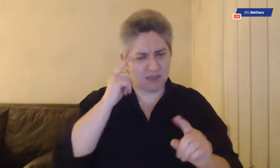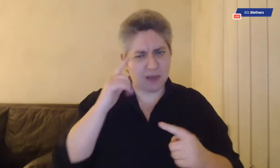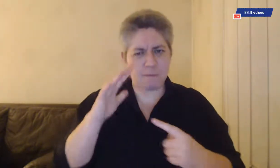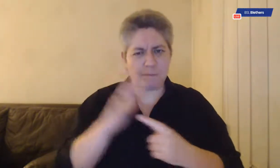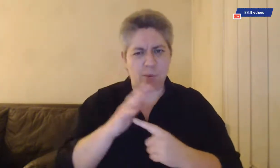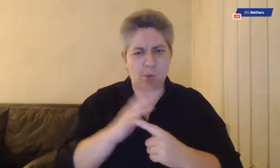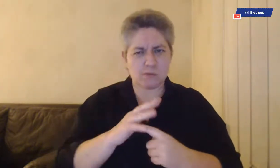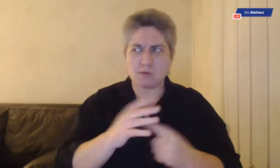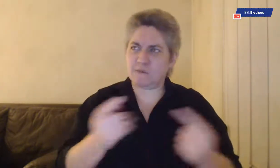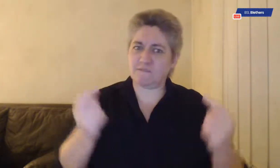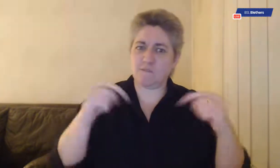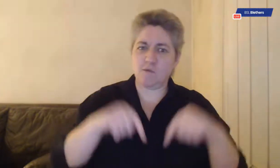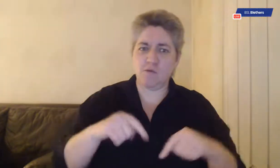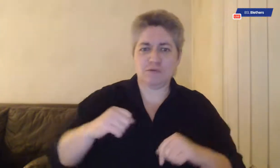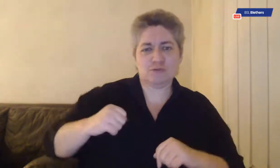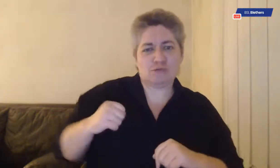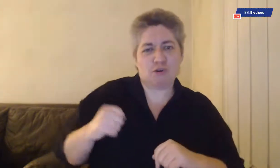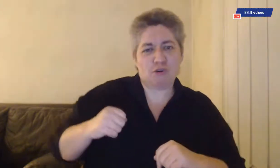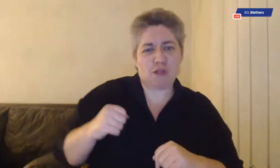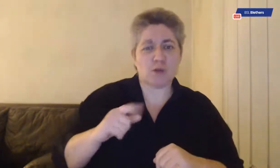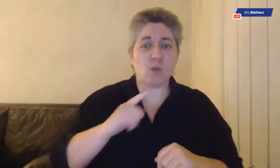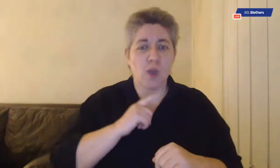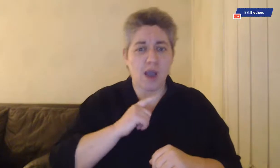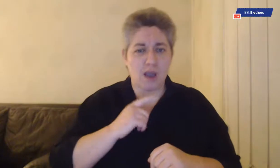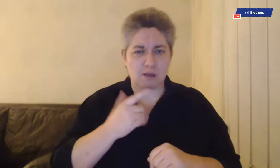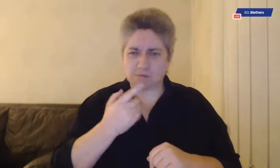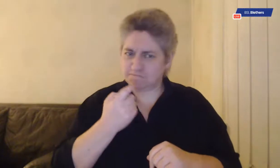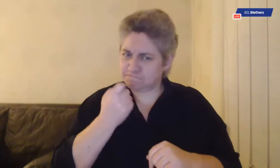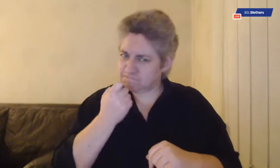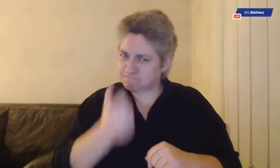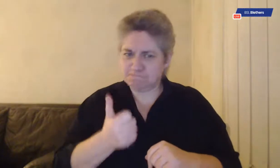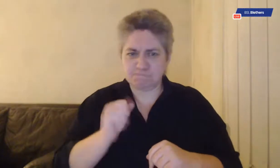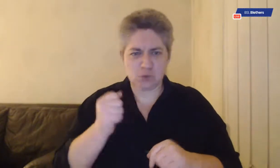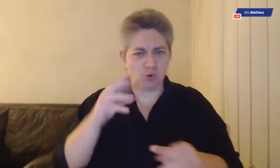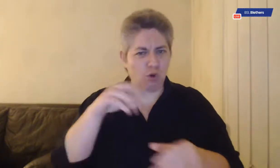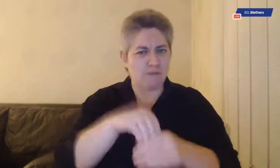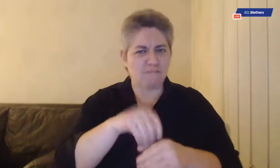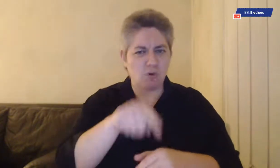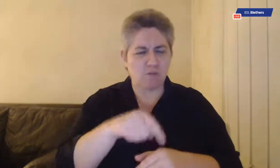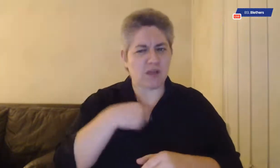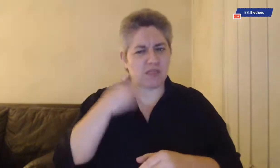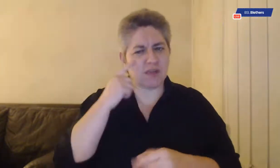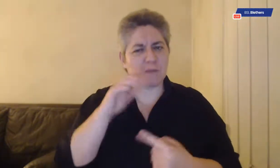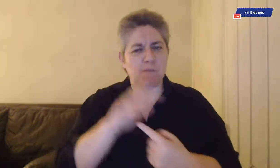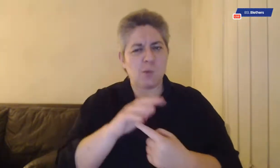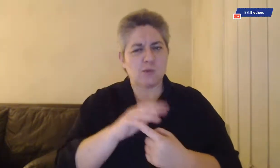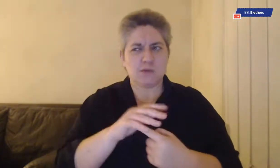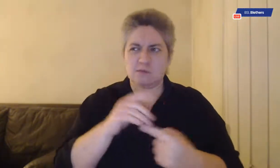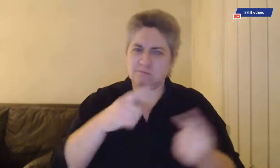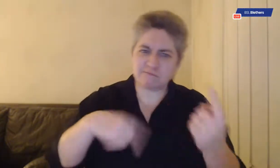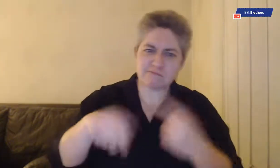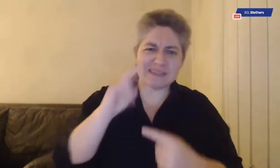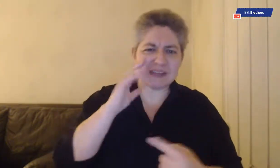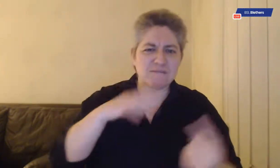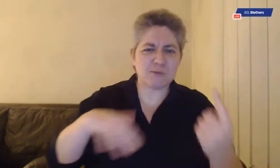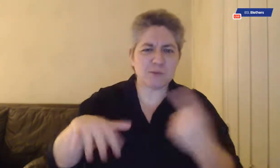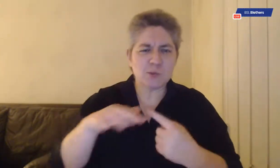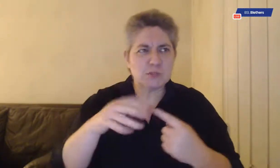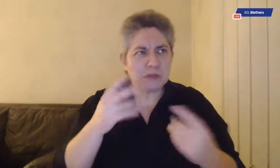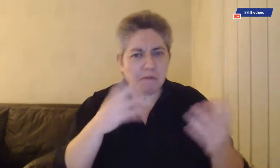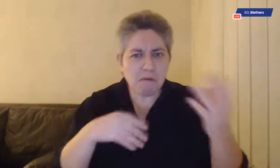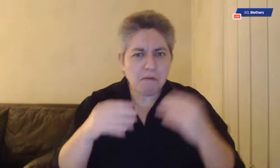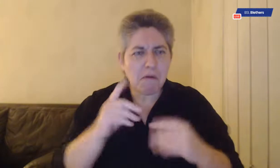invite two of the committee members here to come to talk to us in Scotland, because up until